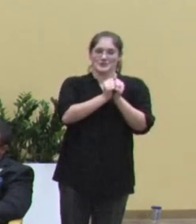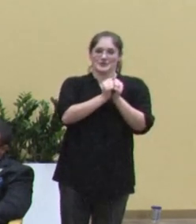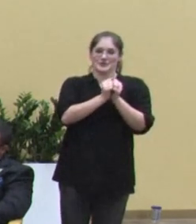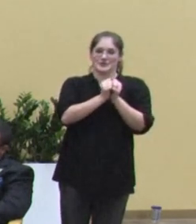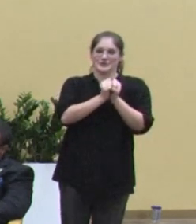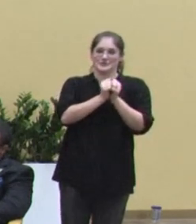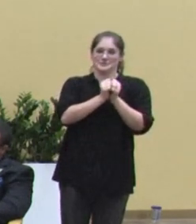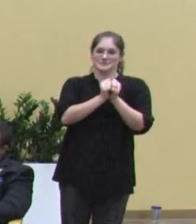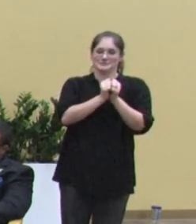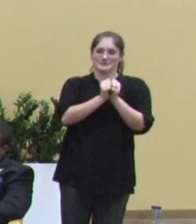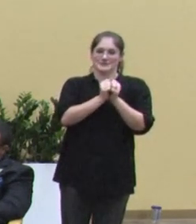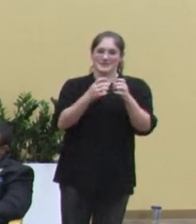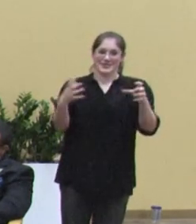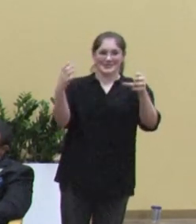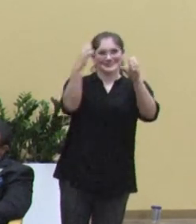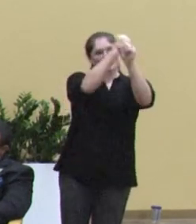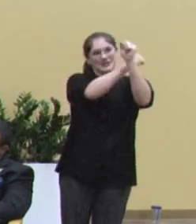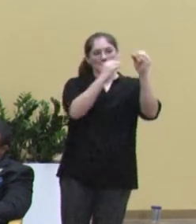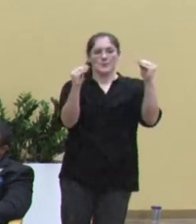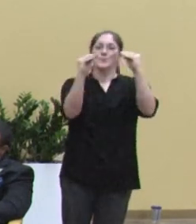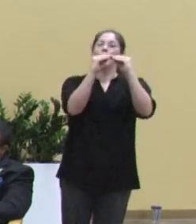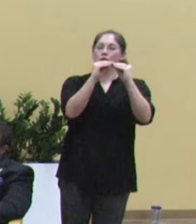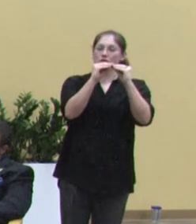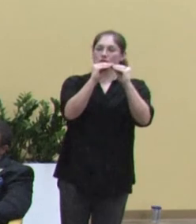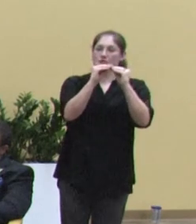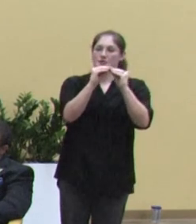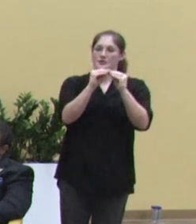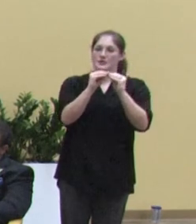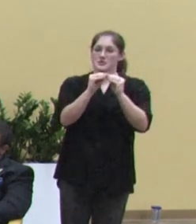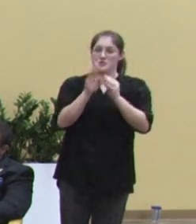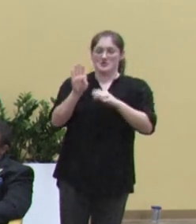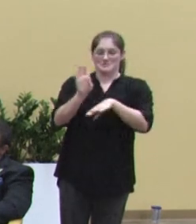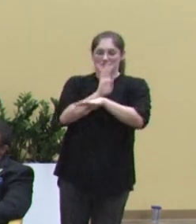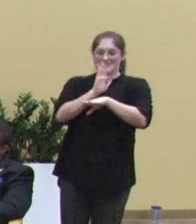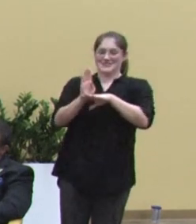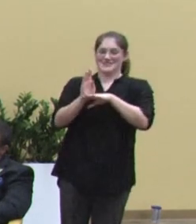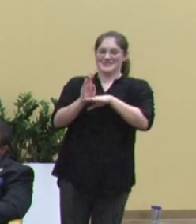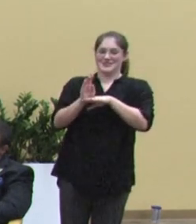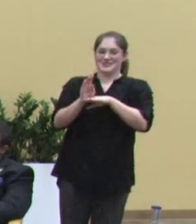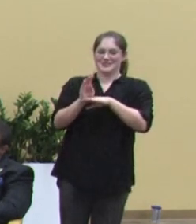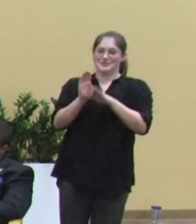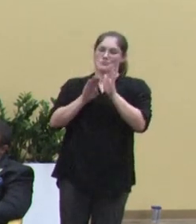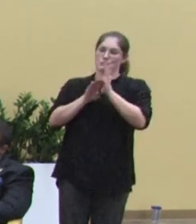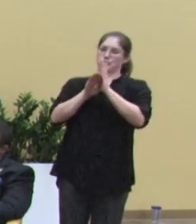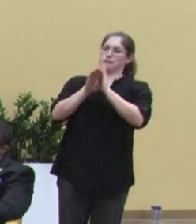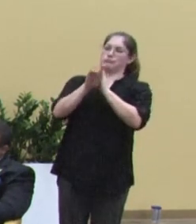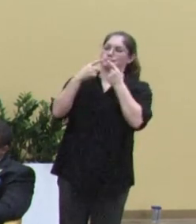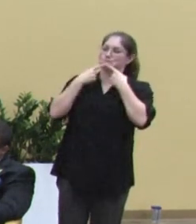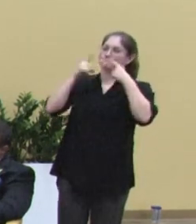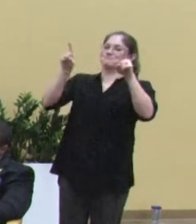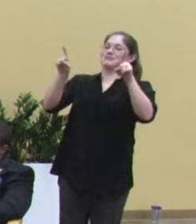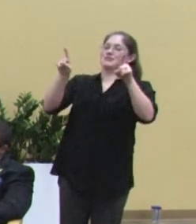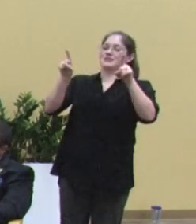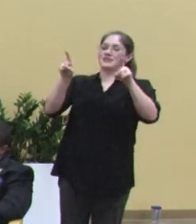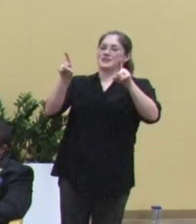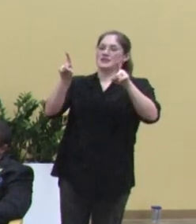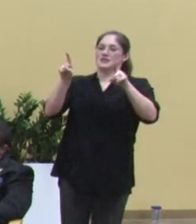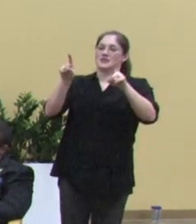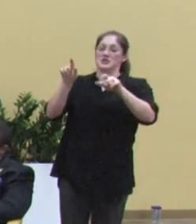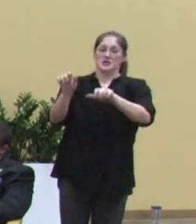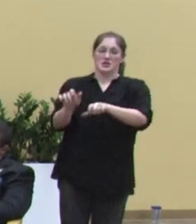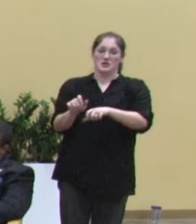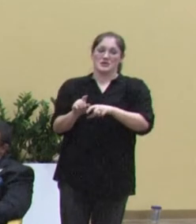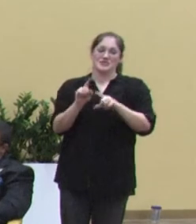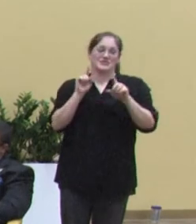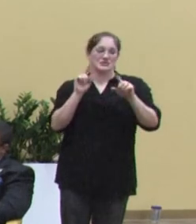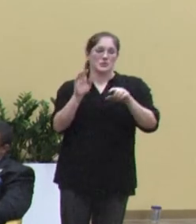someone will be successful, make it, and their business is thriving, but they don't go back and teach other women who are trying